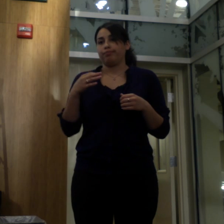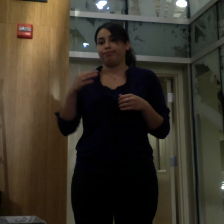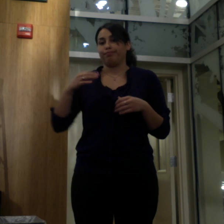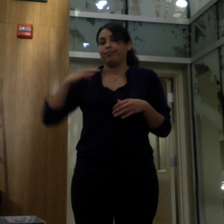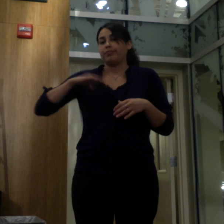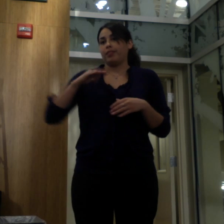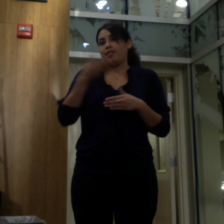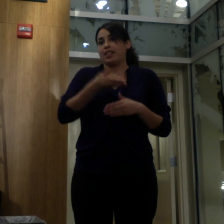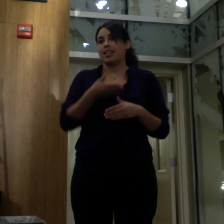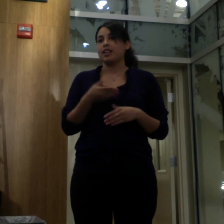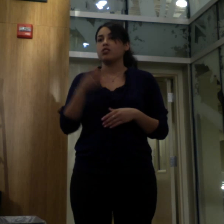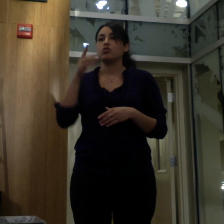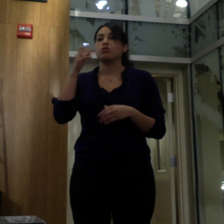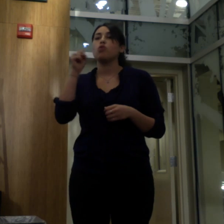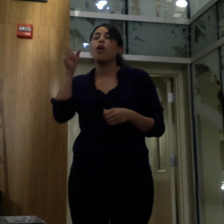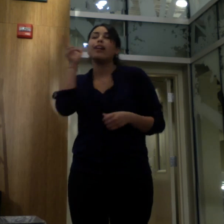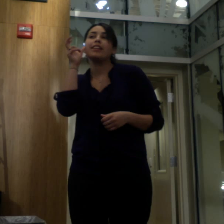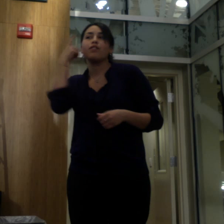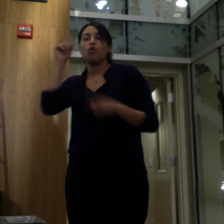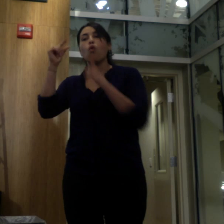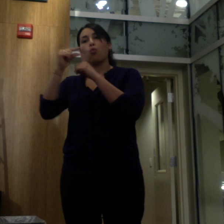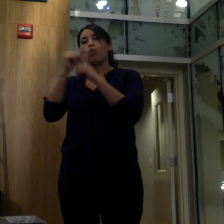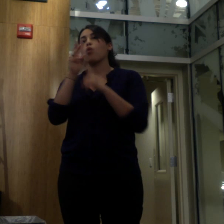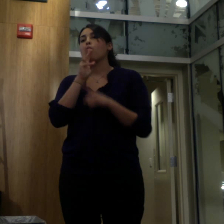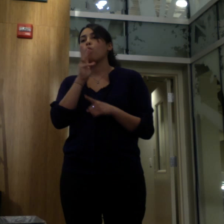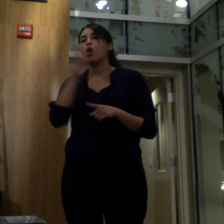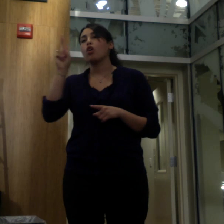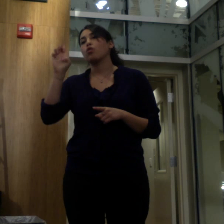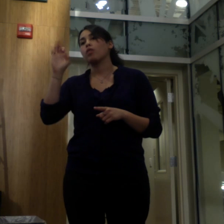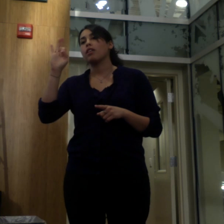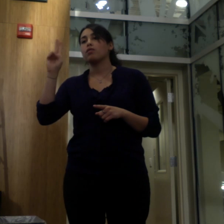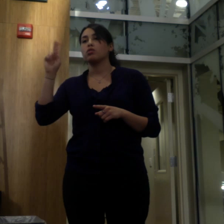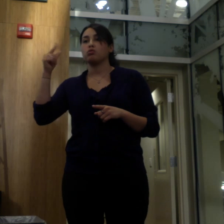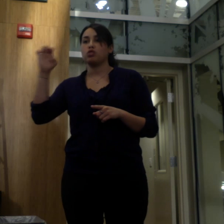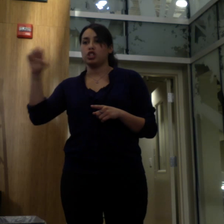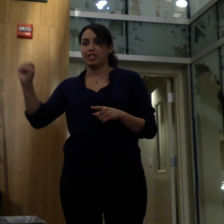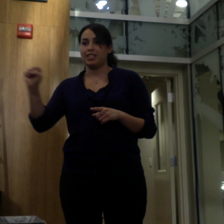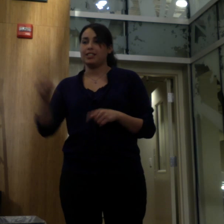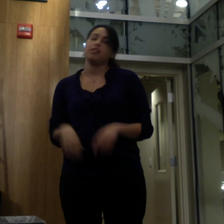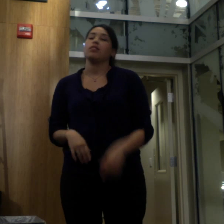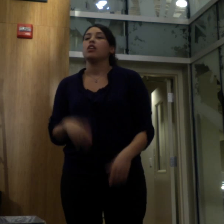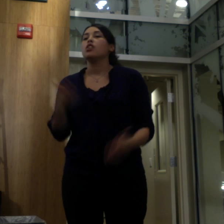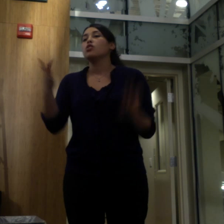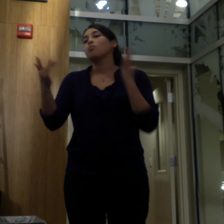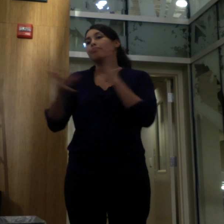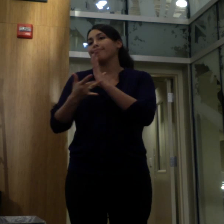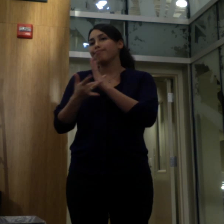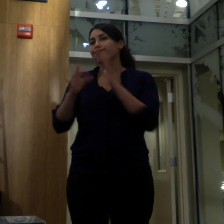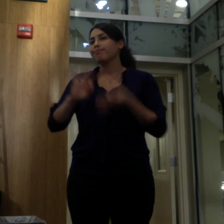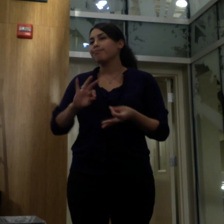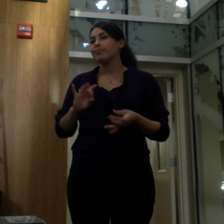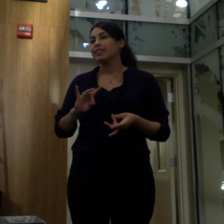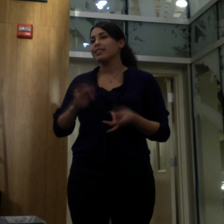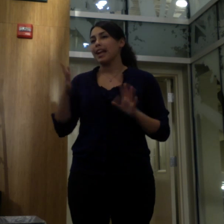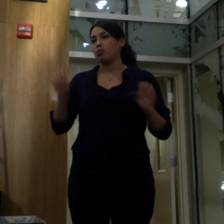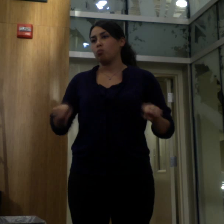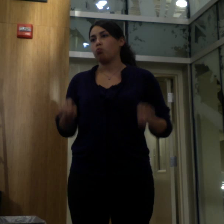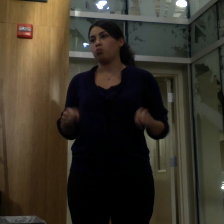keep your ears open for it. All right, technology. What may be some technological disasters that could happen?